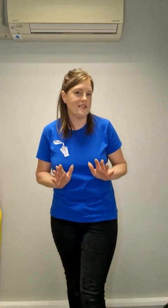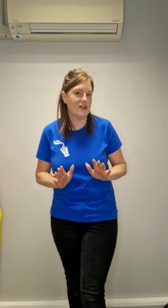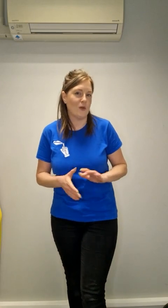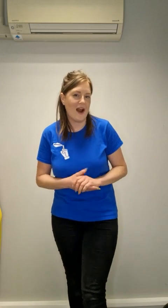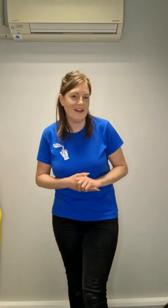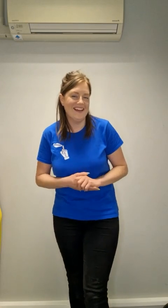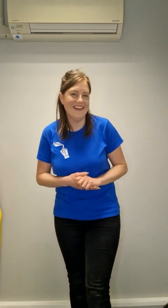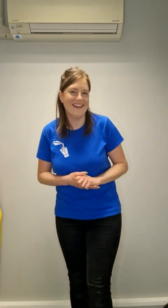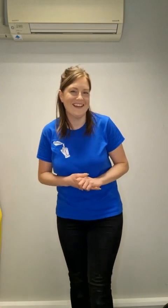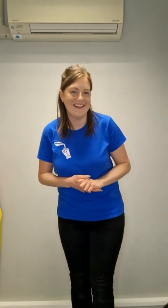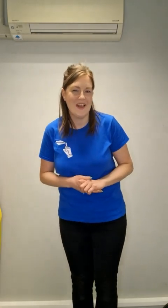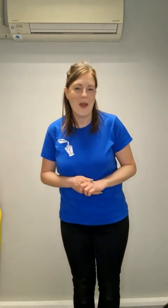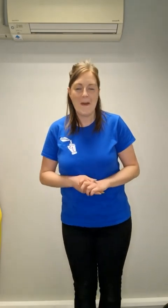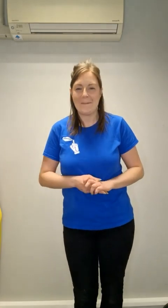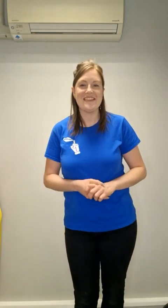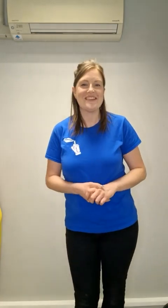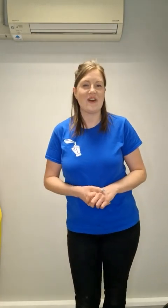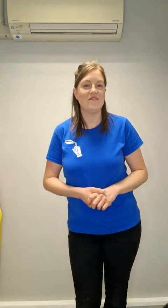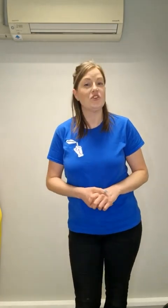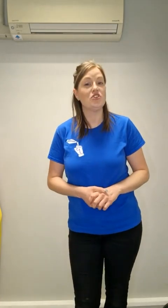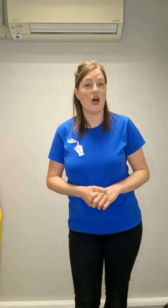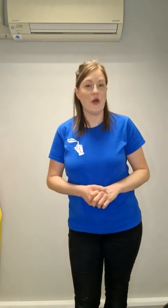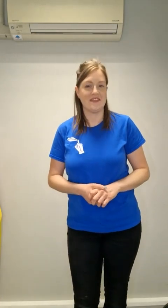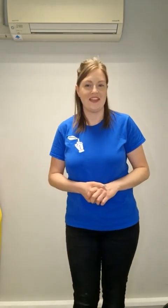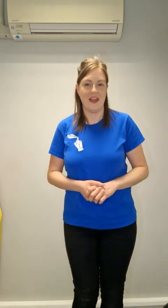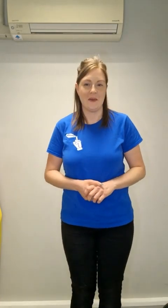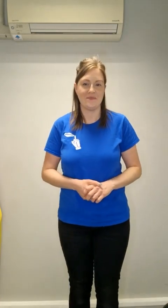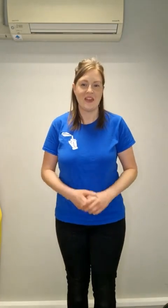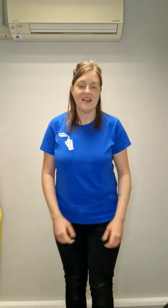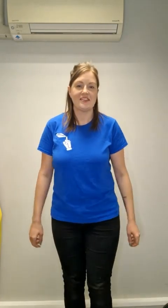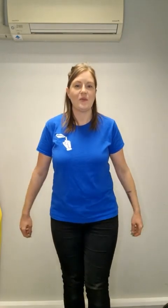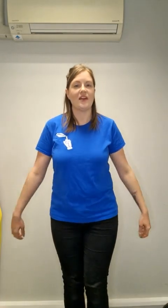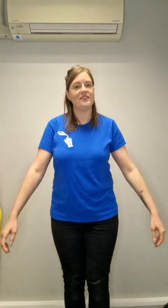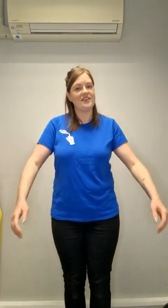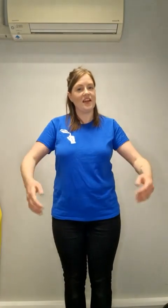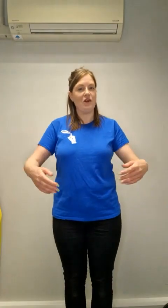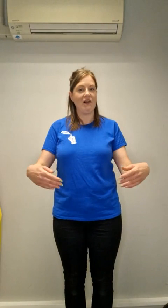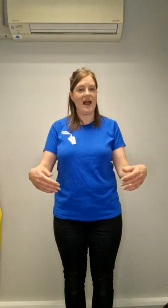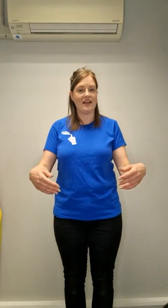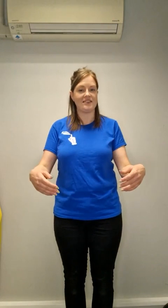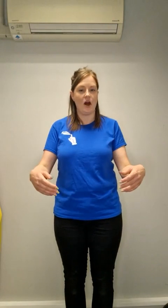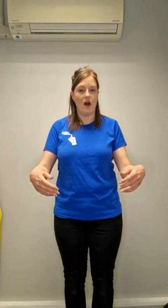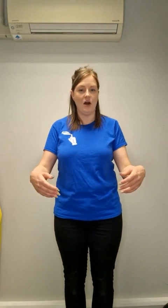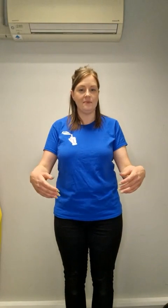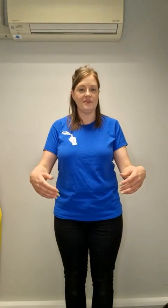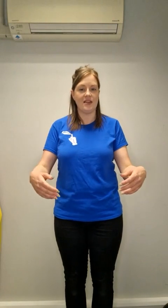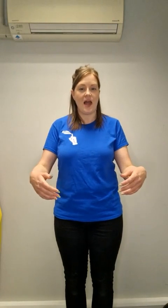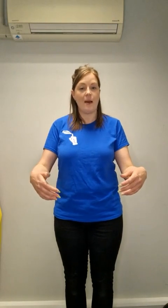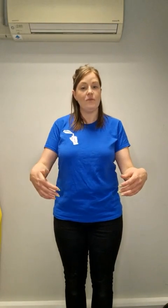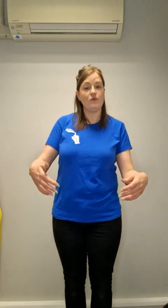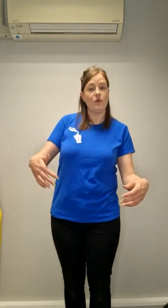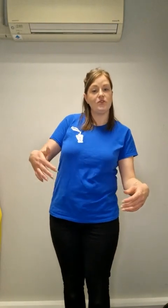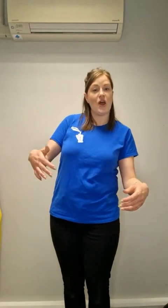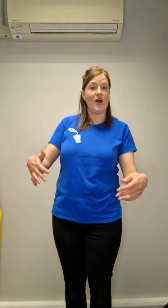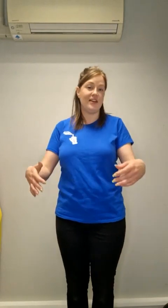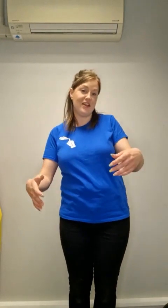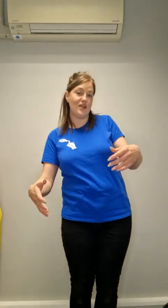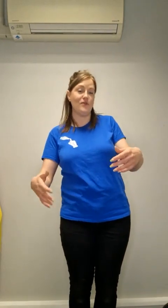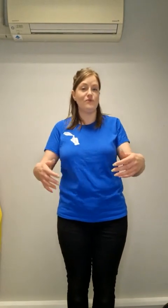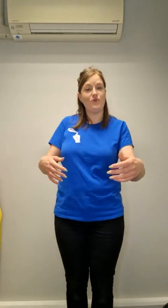you're at. But the sign for dancing. So we're going to take our relaxed arms and move alternately